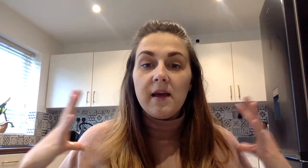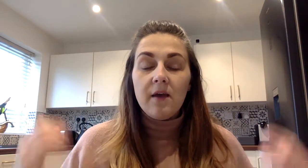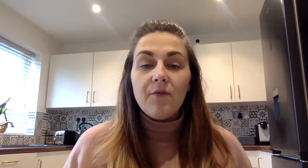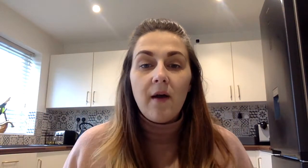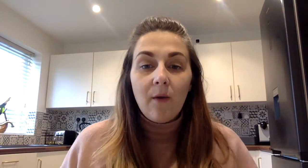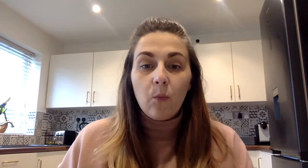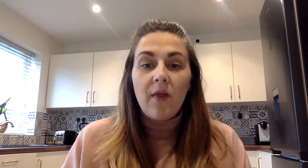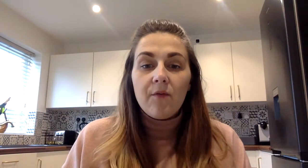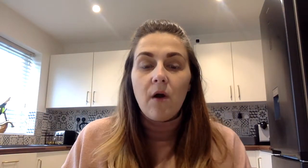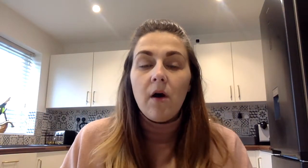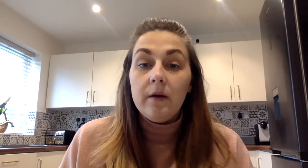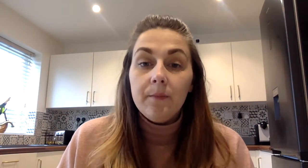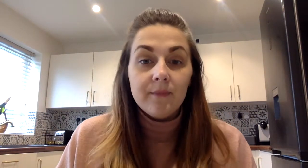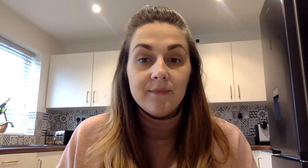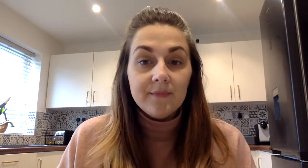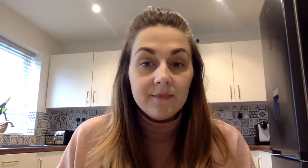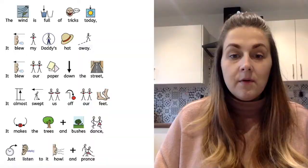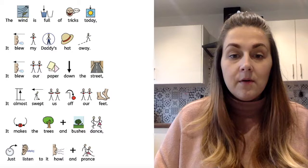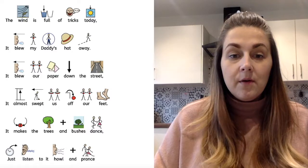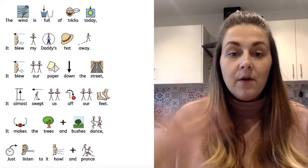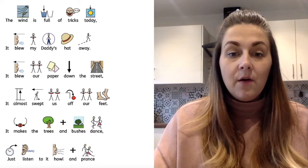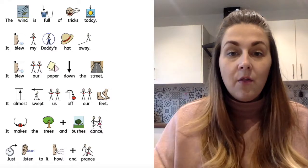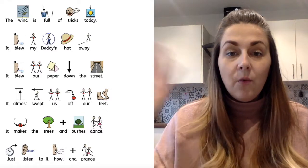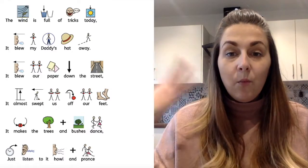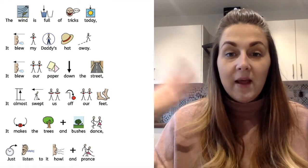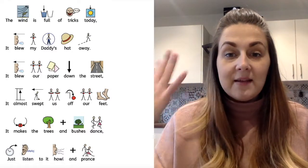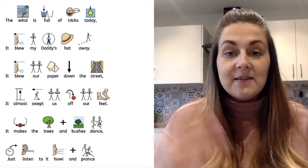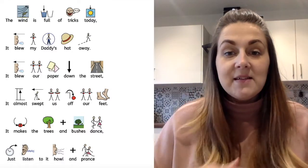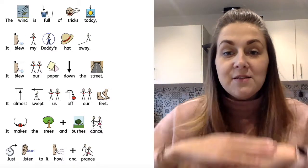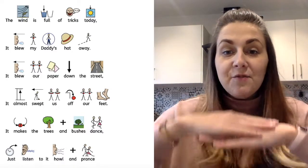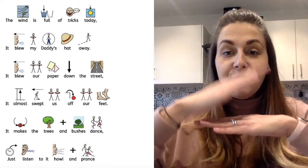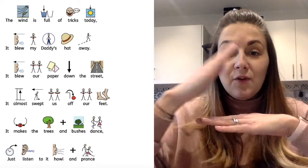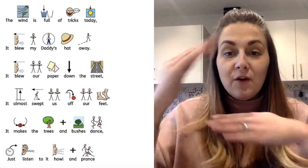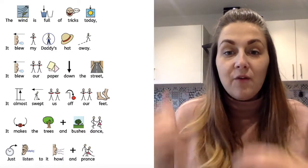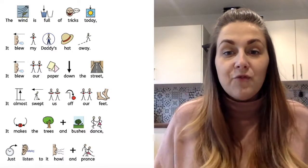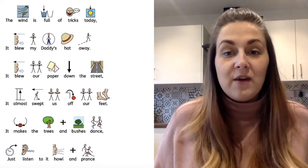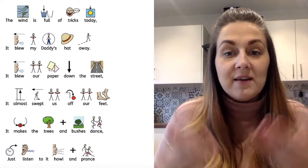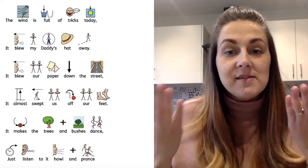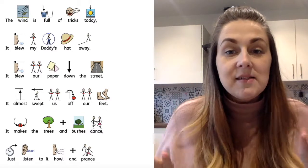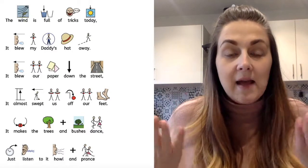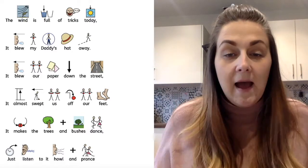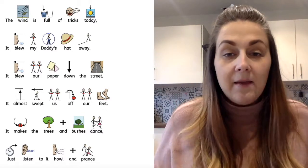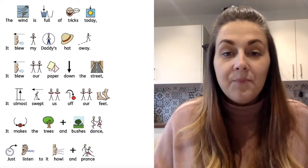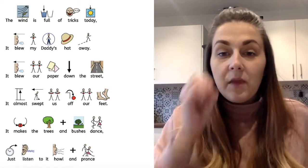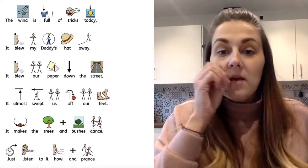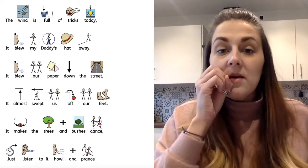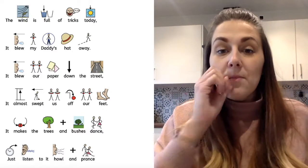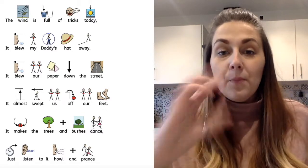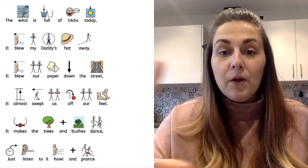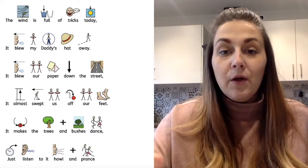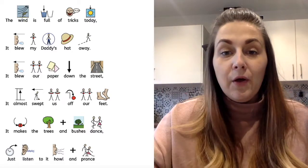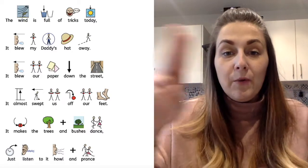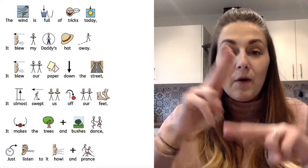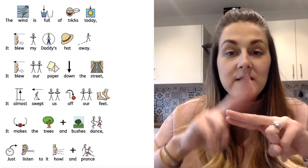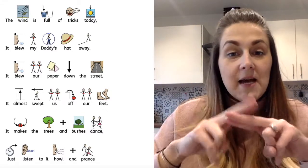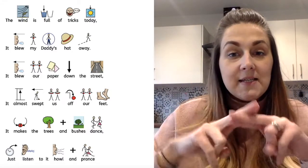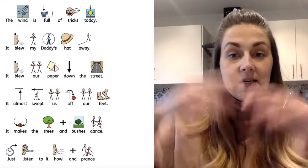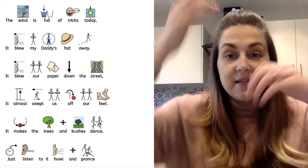for our weather rhyme? The wind is full of tricks today. It blew my daddy's